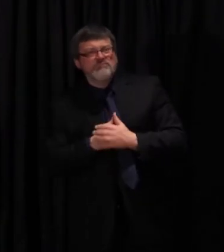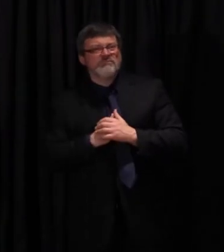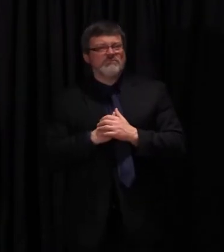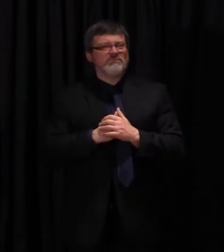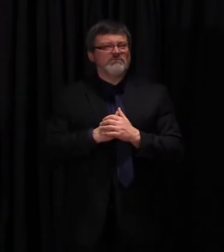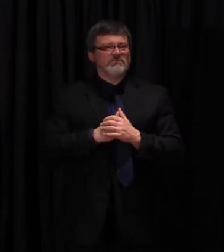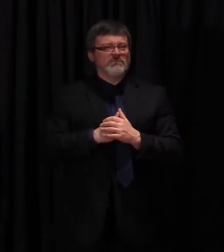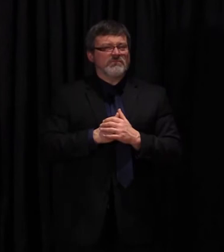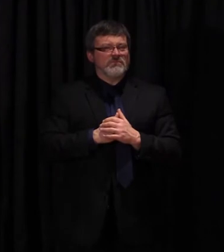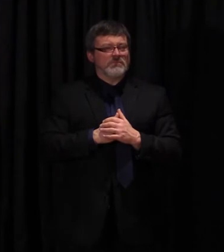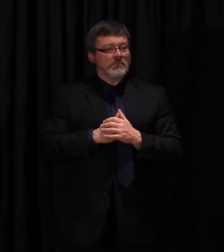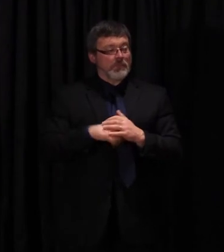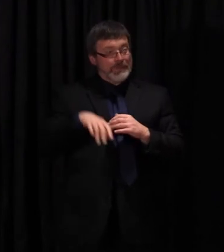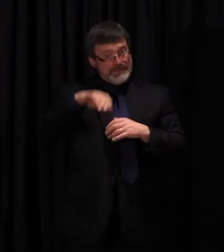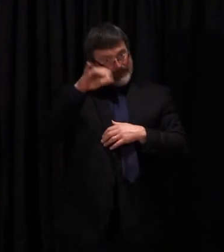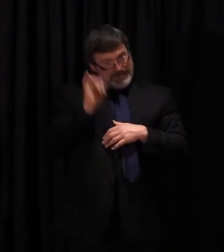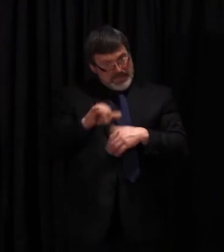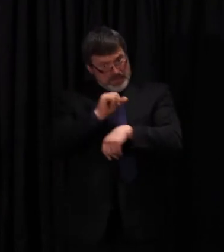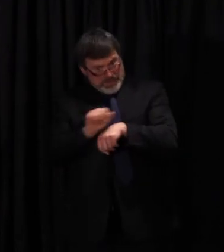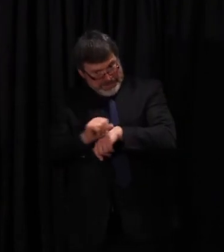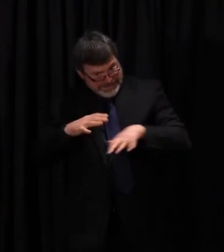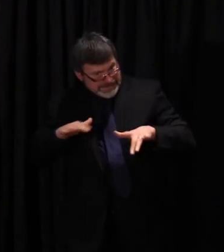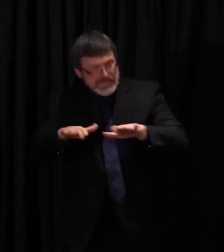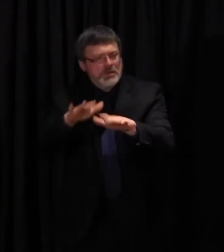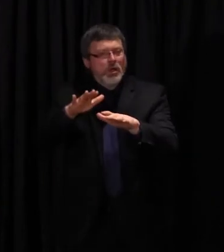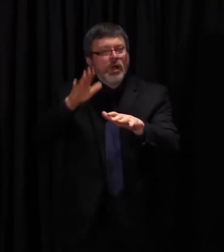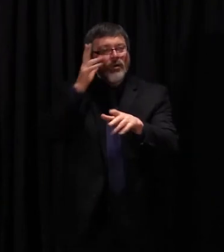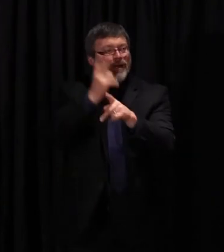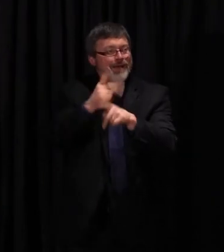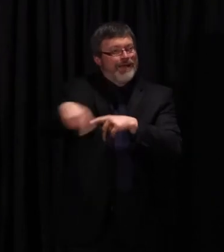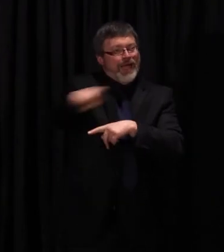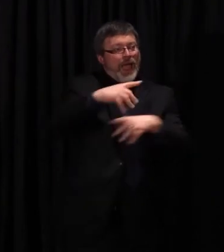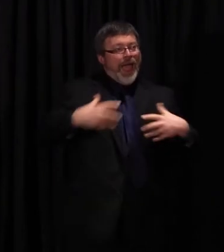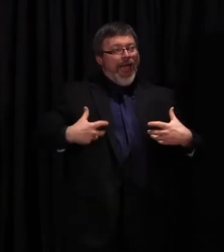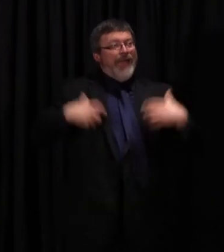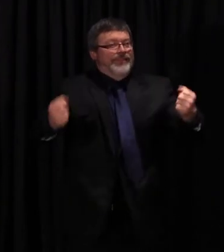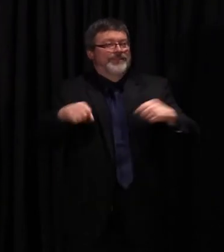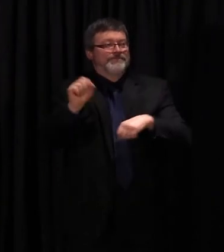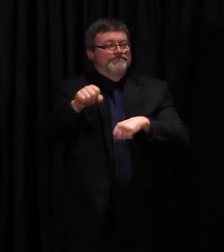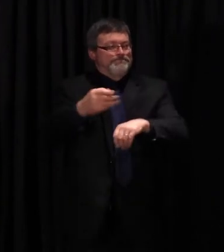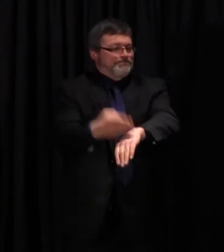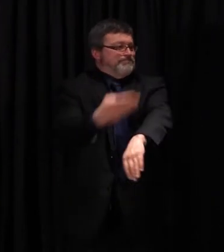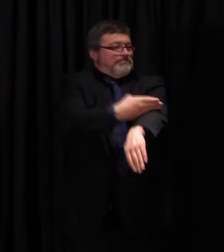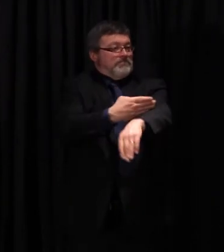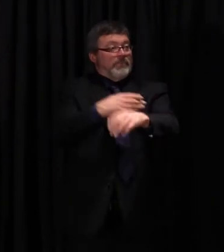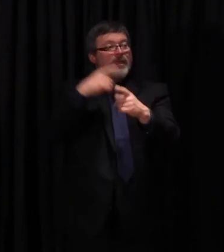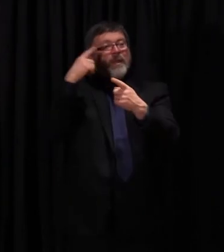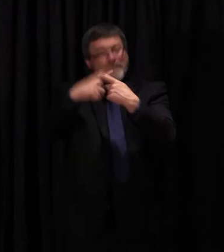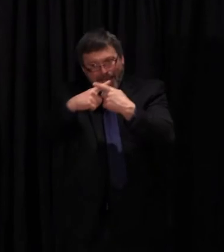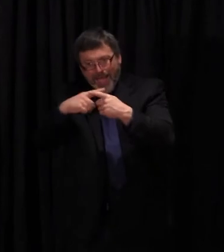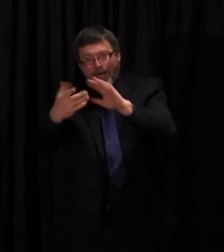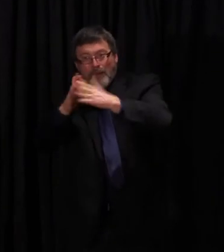This work not only keeps people healthier, it also makes communities safer.